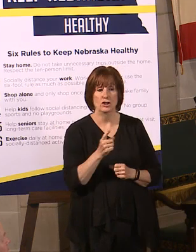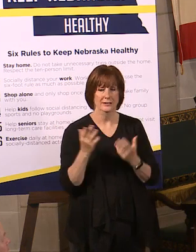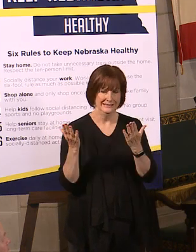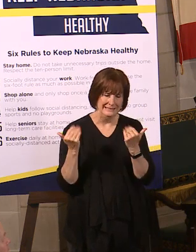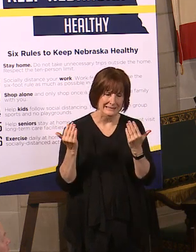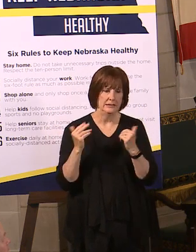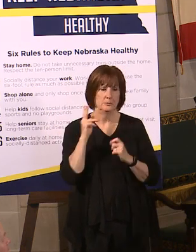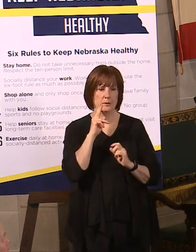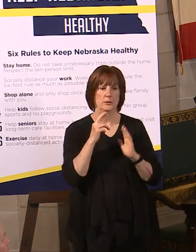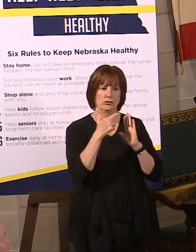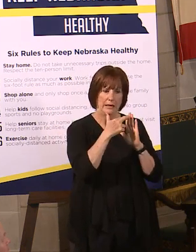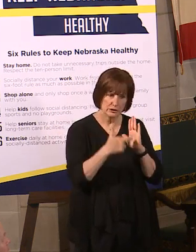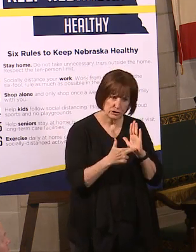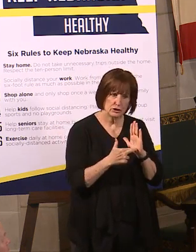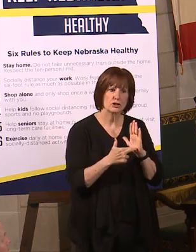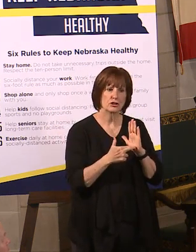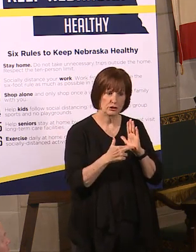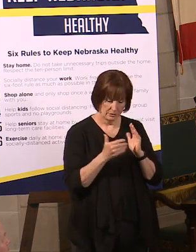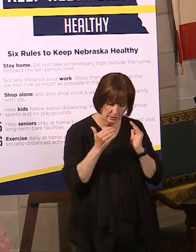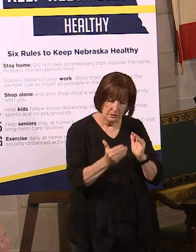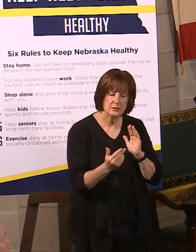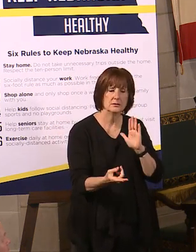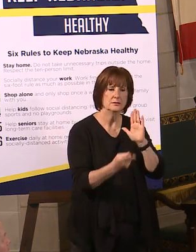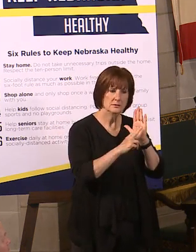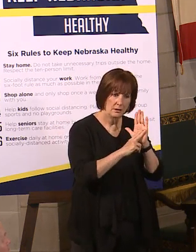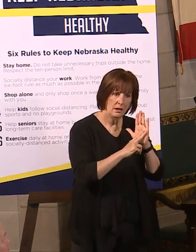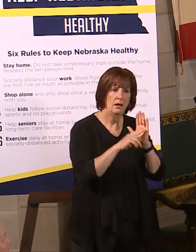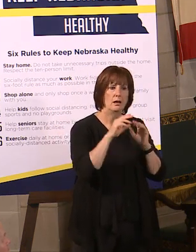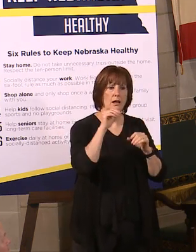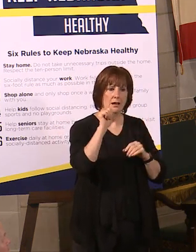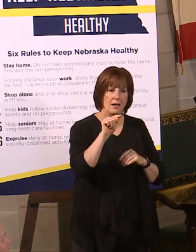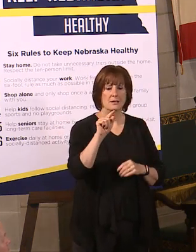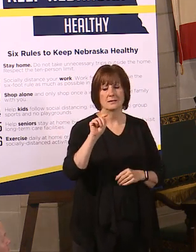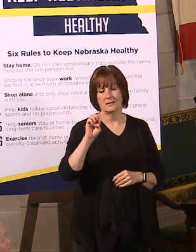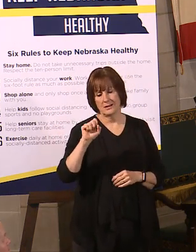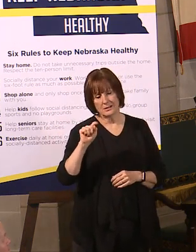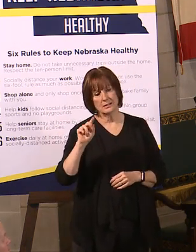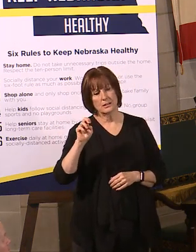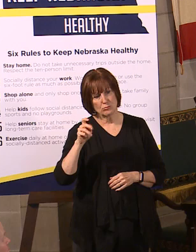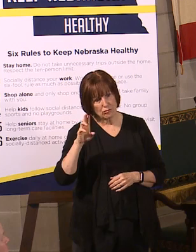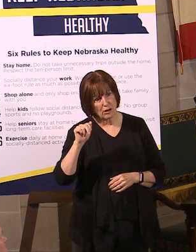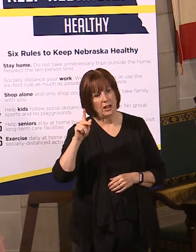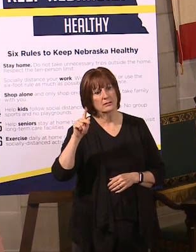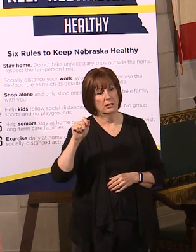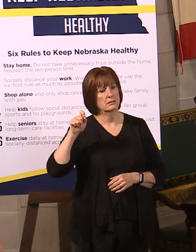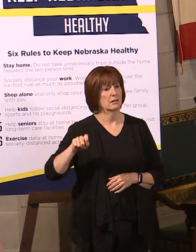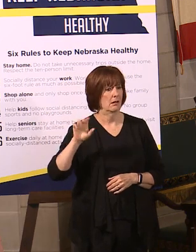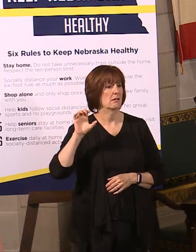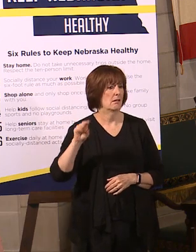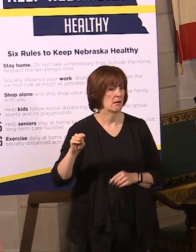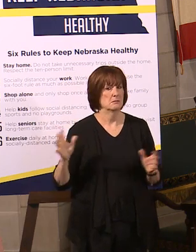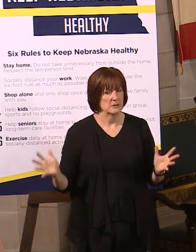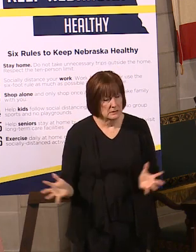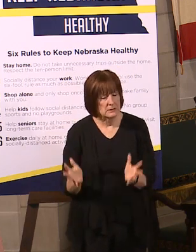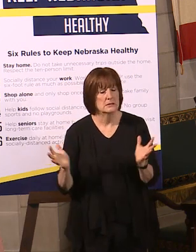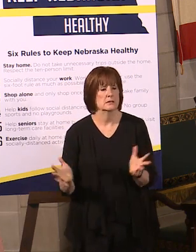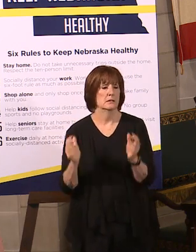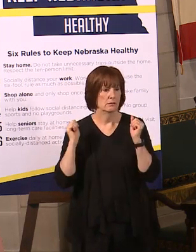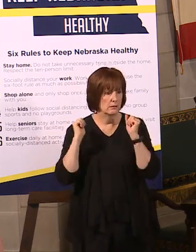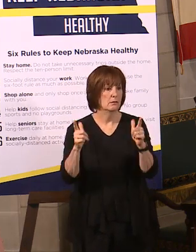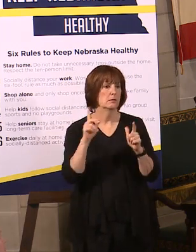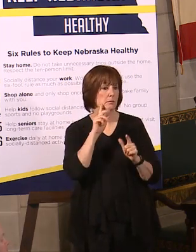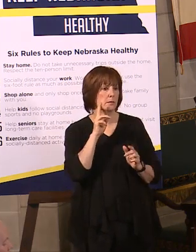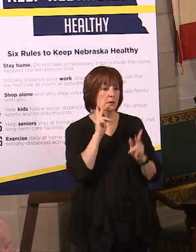up. So please go out and sign up at testnebraska.com. We're going to continue to push that message for a while. So sign up at